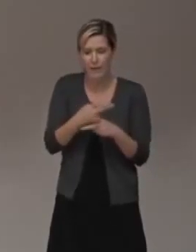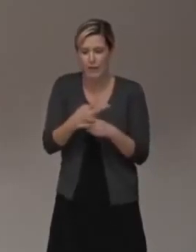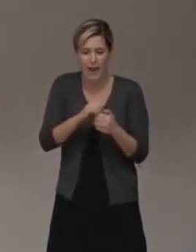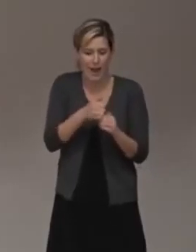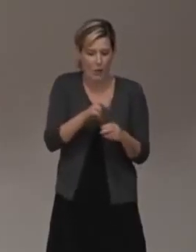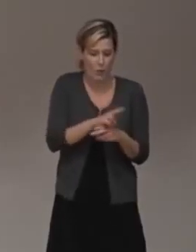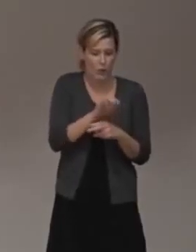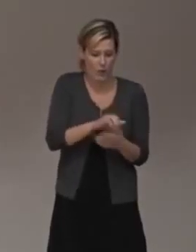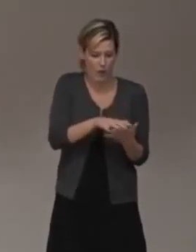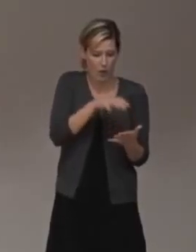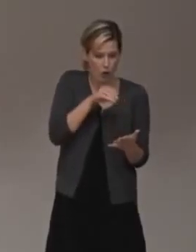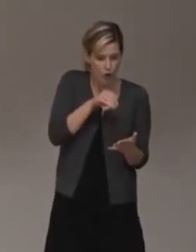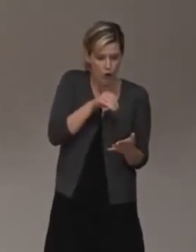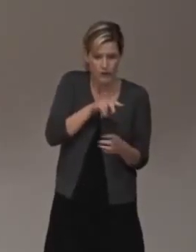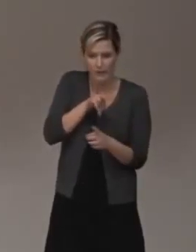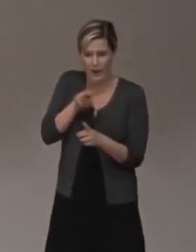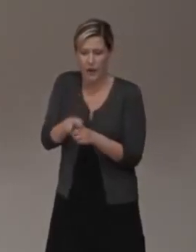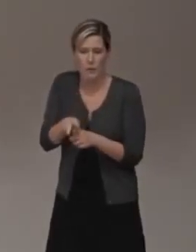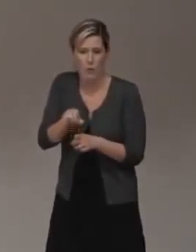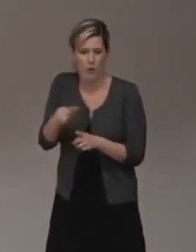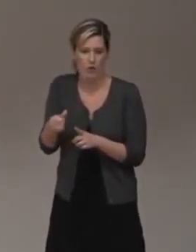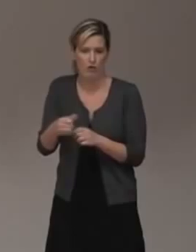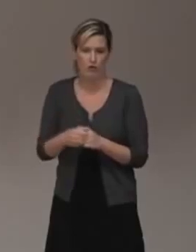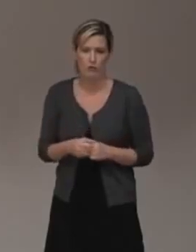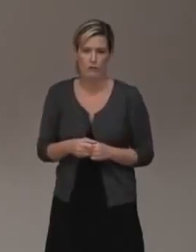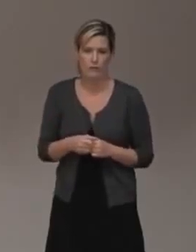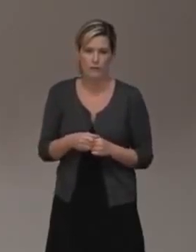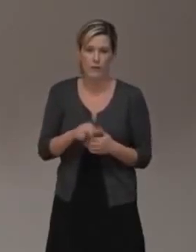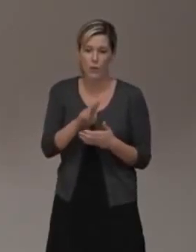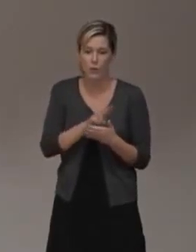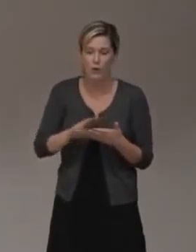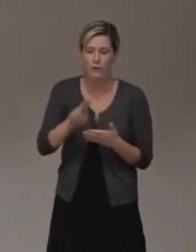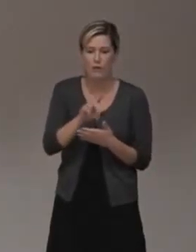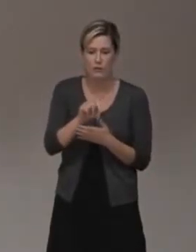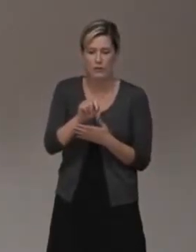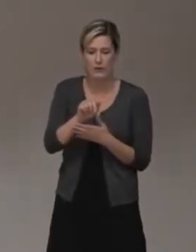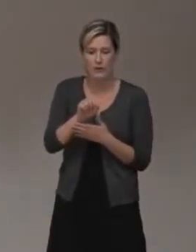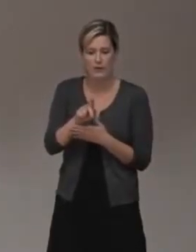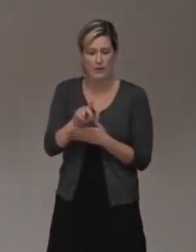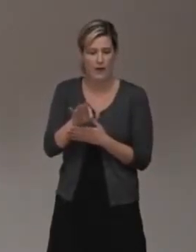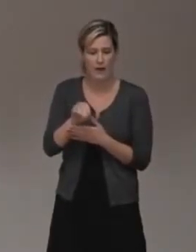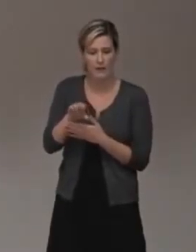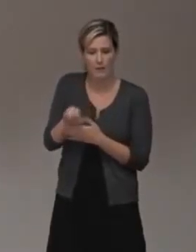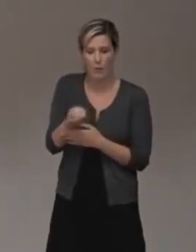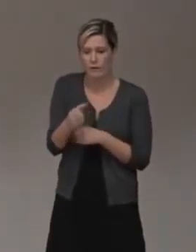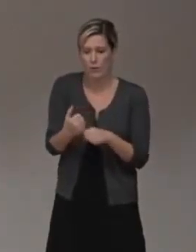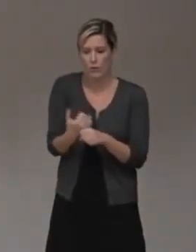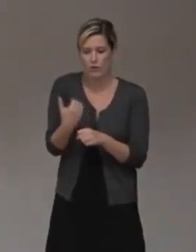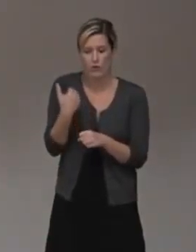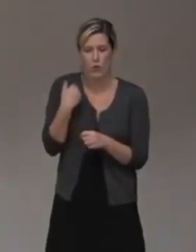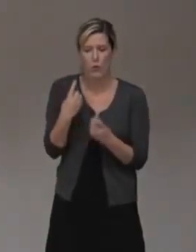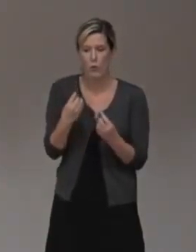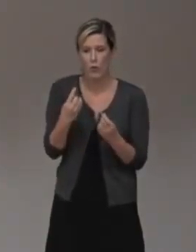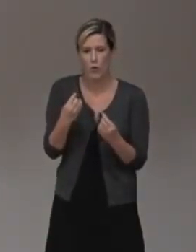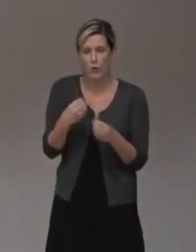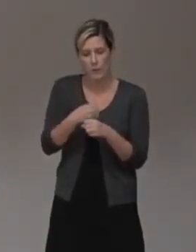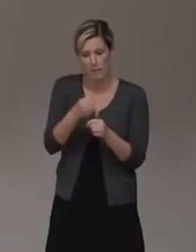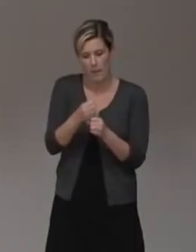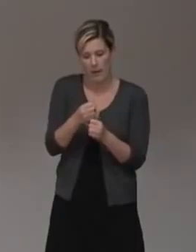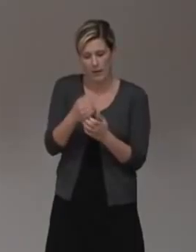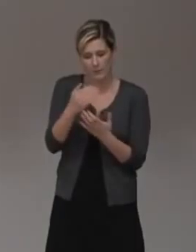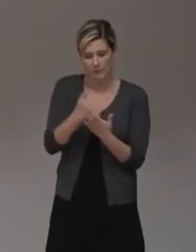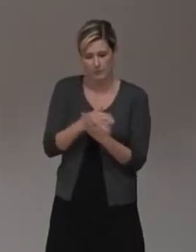The university's Academic Affairs Diversity Task Force, just a couple of years ago, put together a